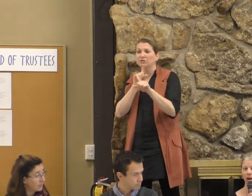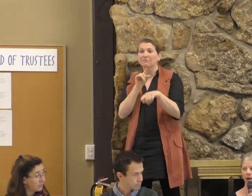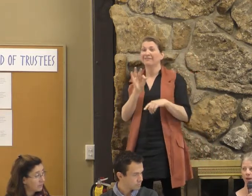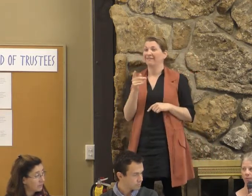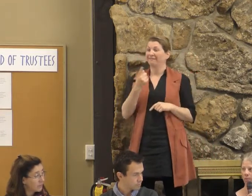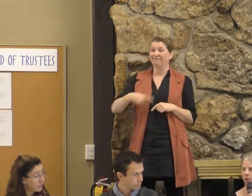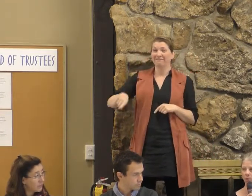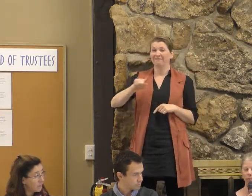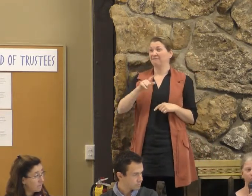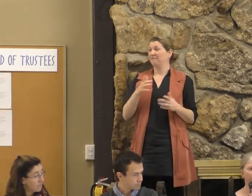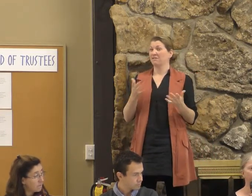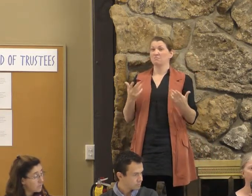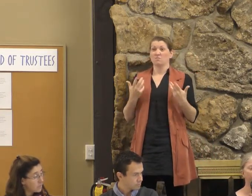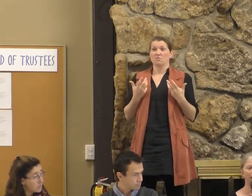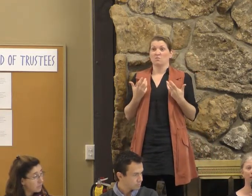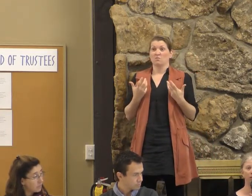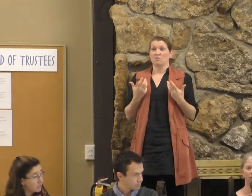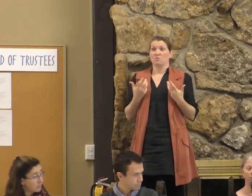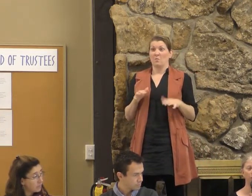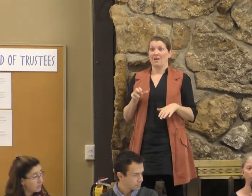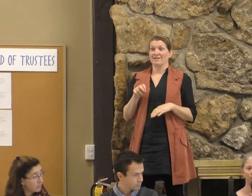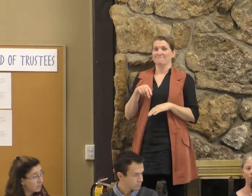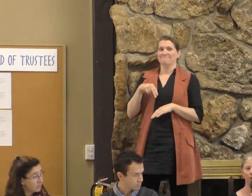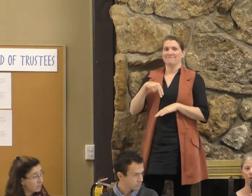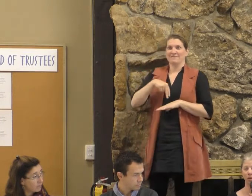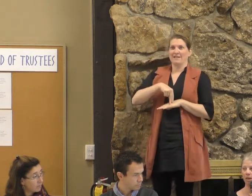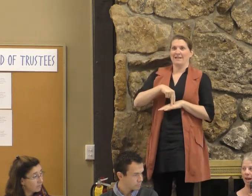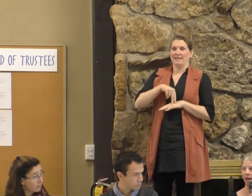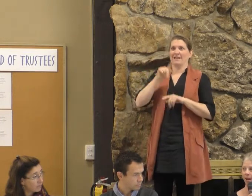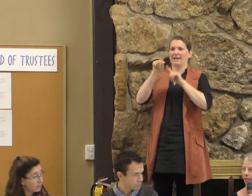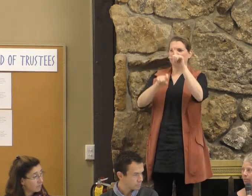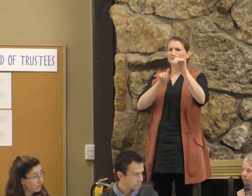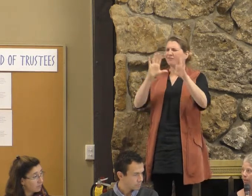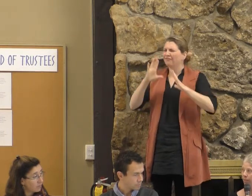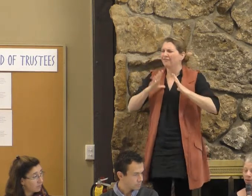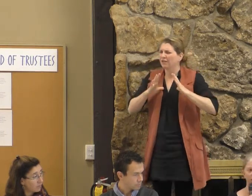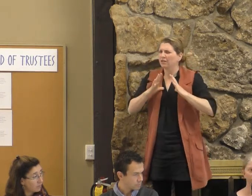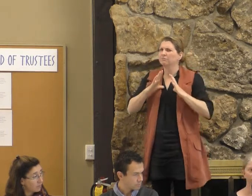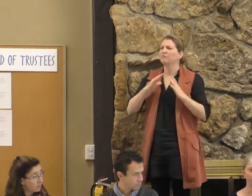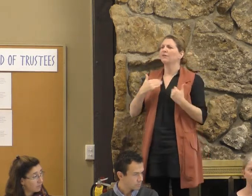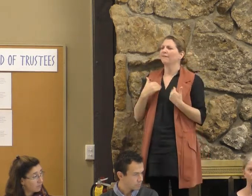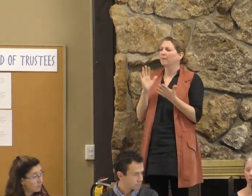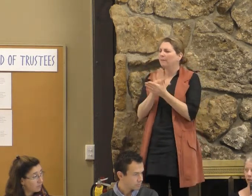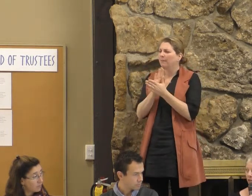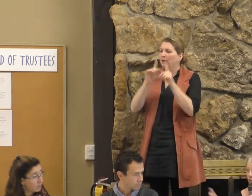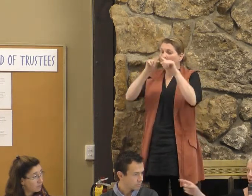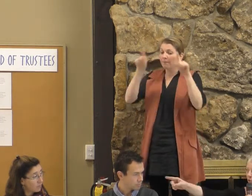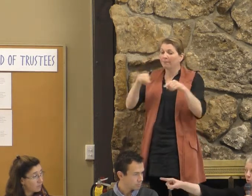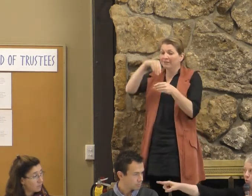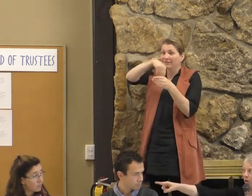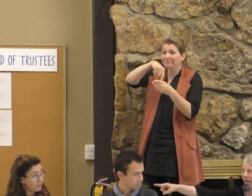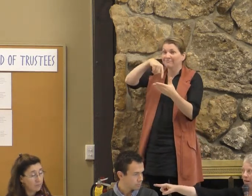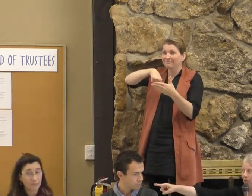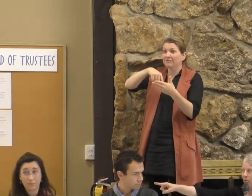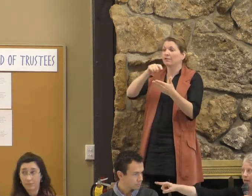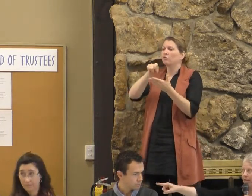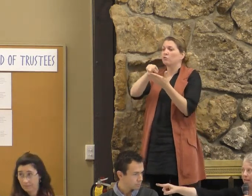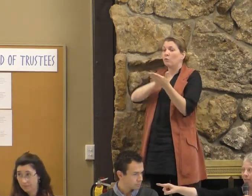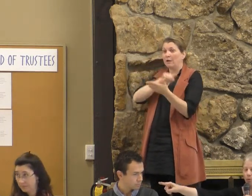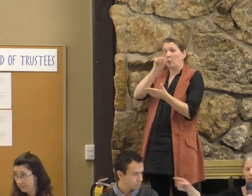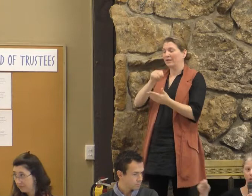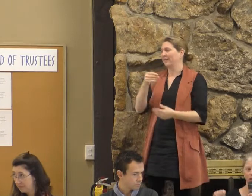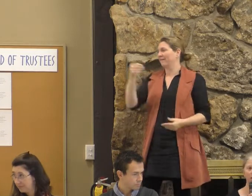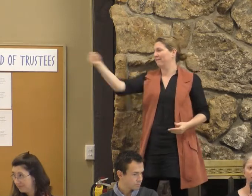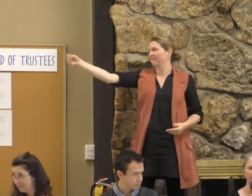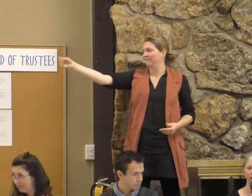question, go ahead and there's some notebook paper. You can give your question to Roy, who has